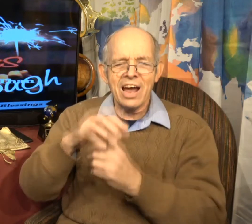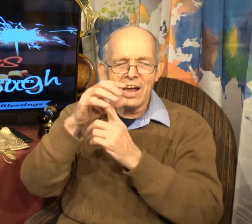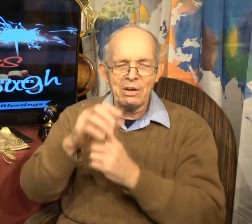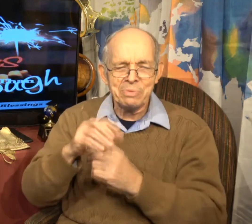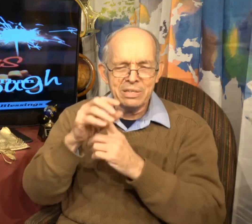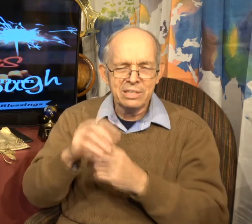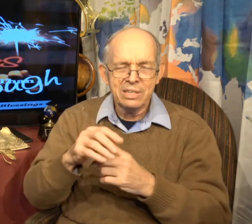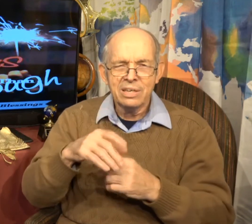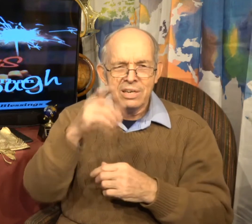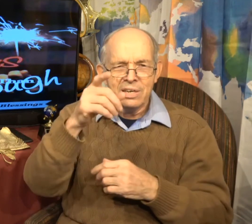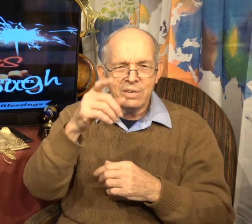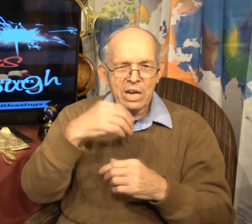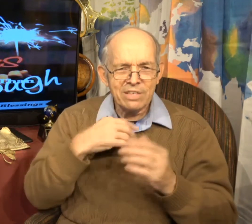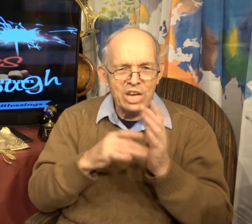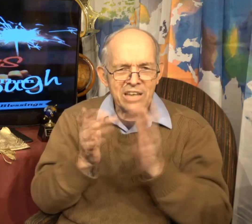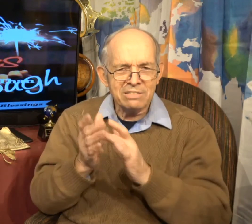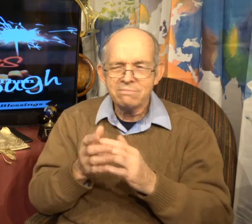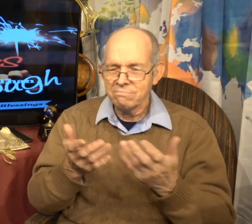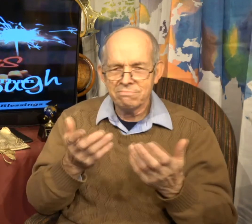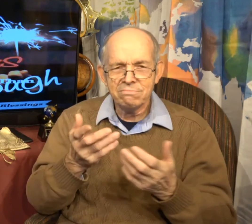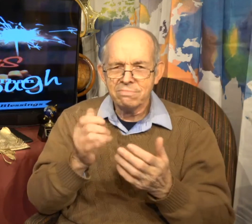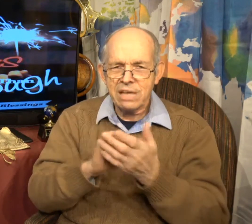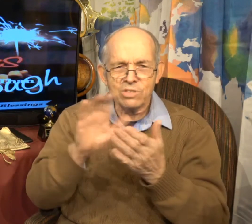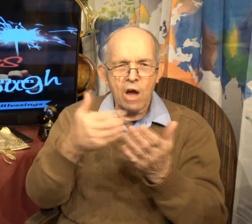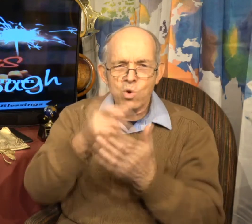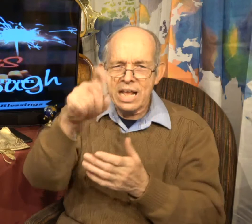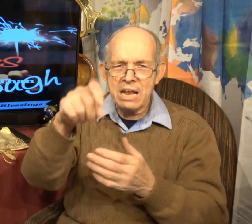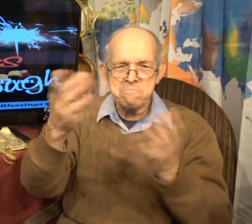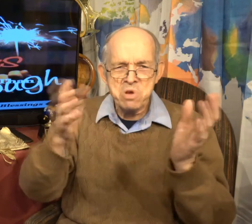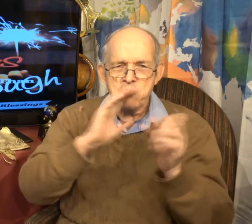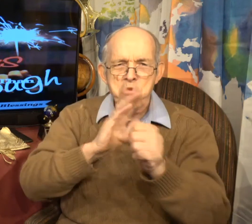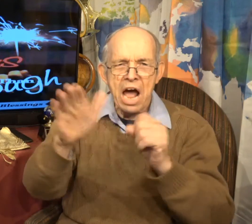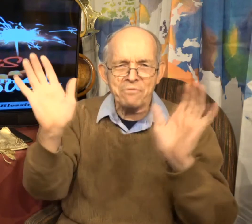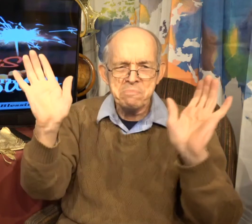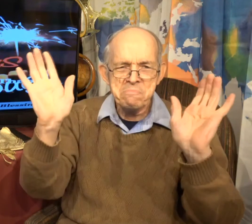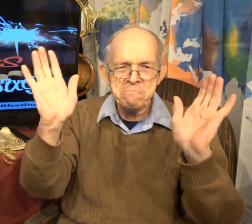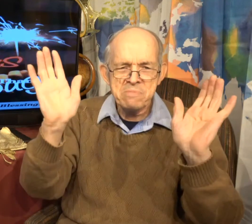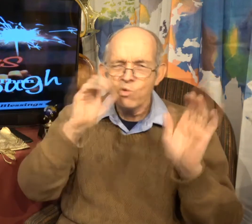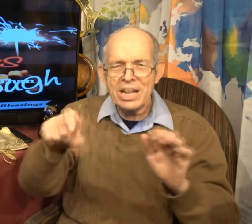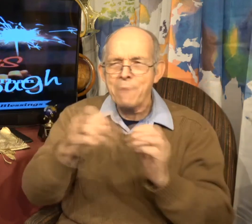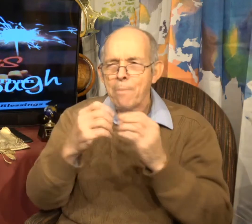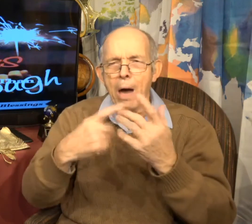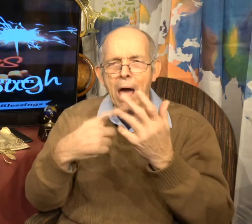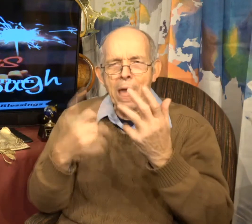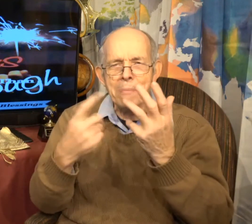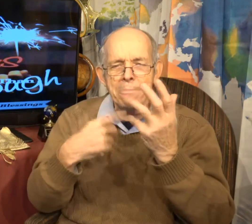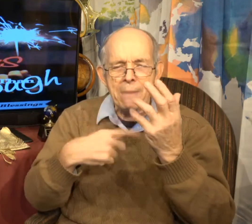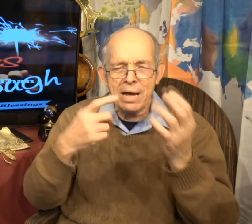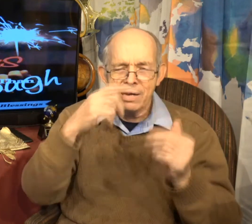Jeff. We have a season. That's our new name. Grundap. New name, blah, blah, blah, blah, blah, blah, blah. New